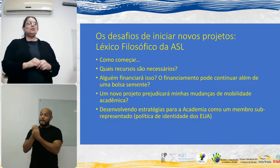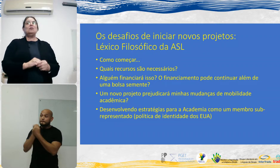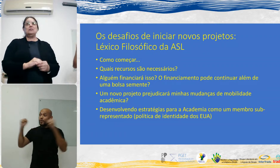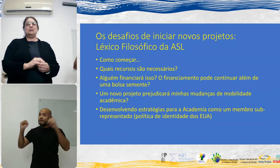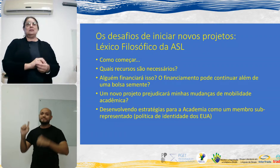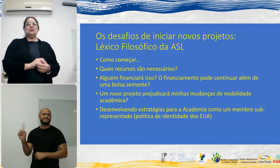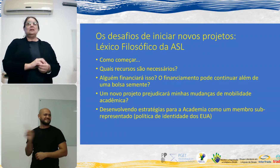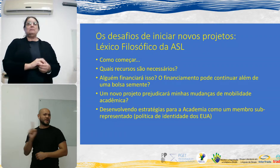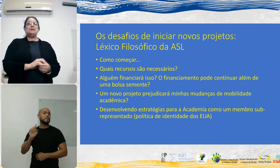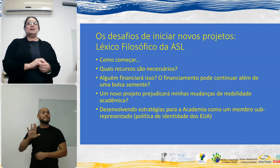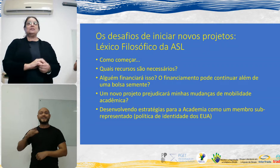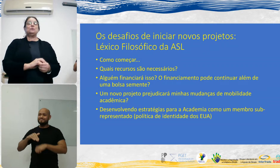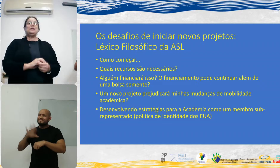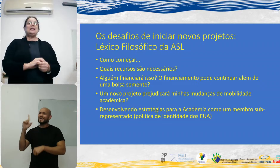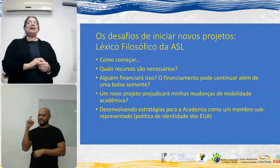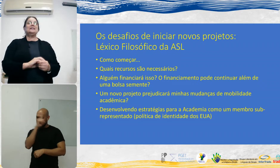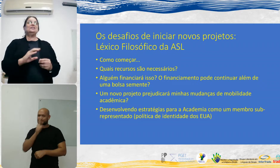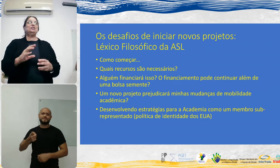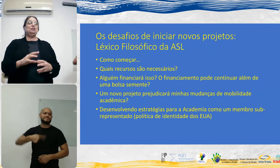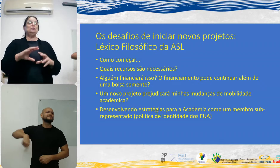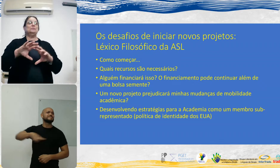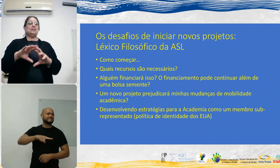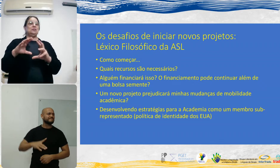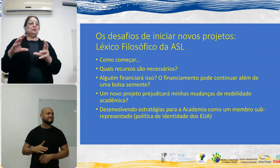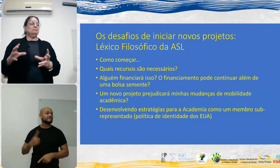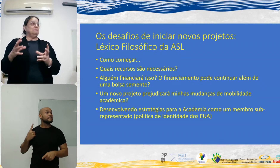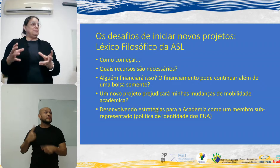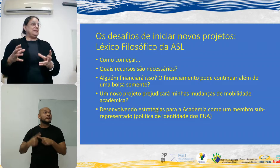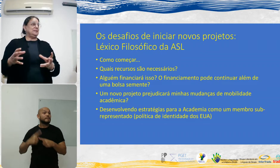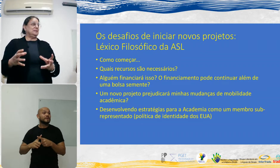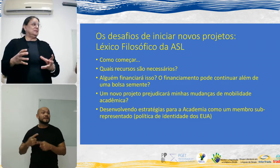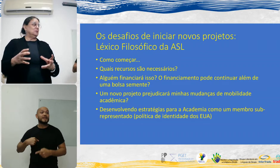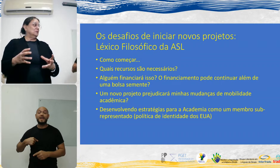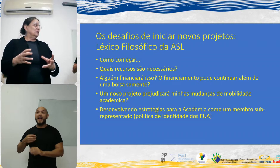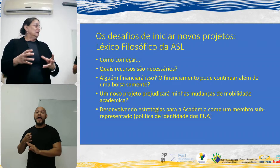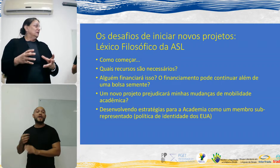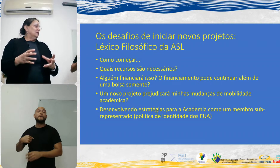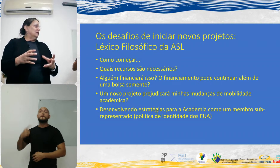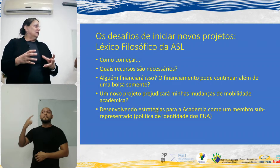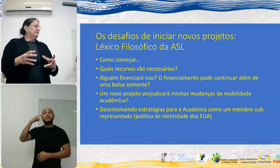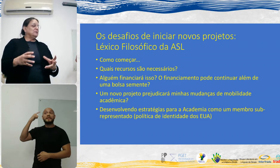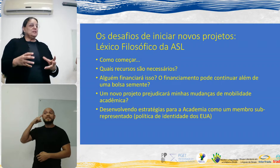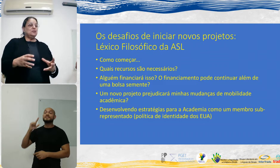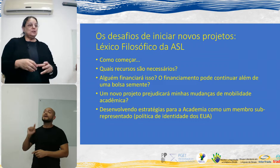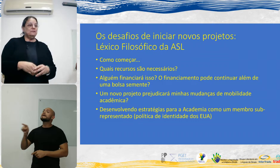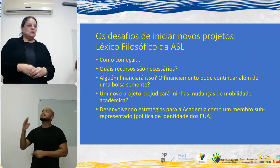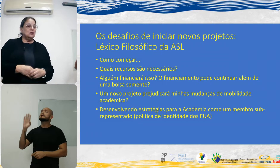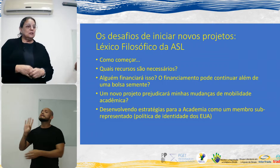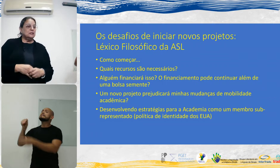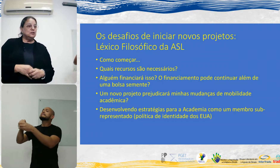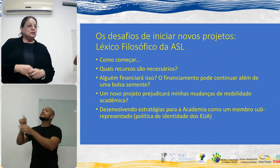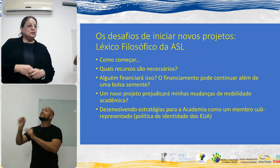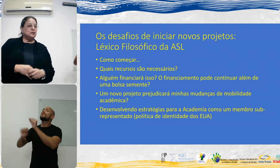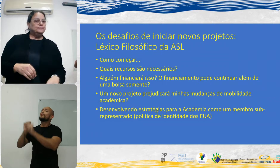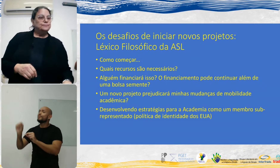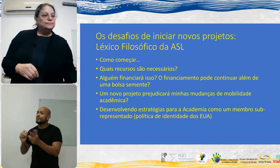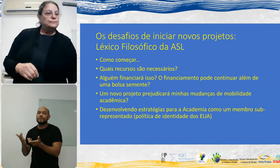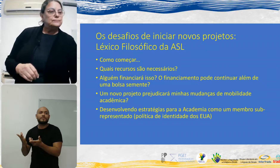much harder because we can't assume a certain basis or foundation of